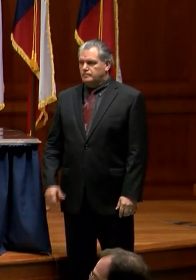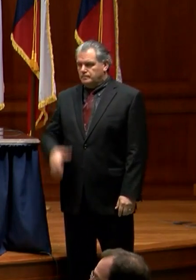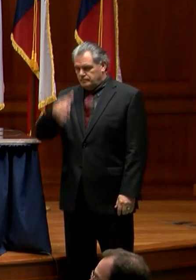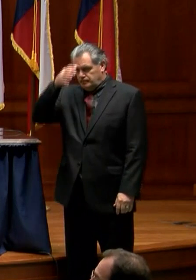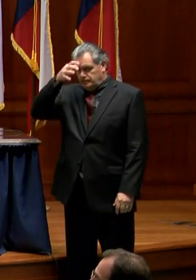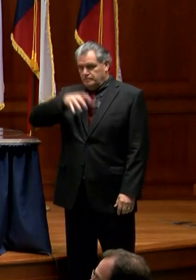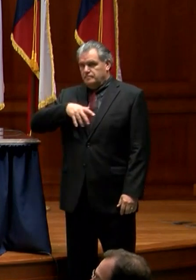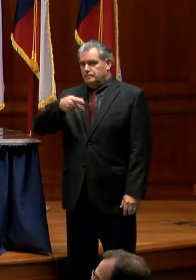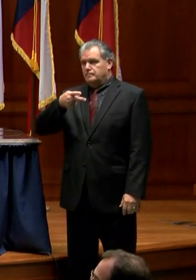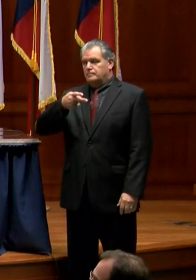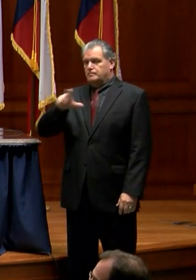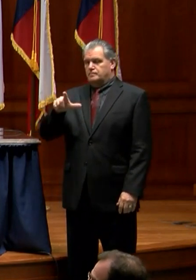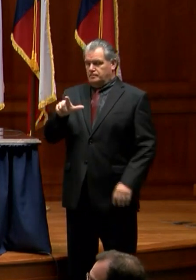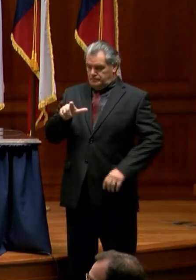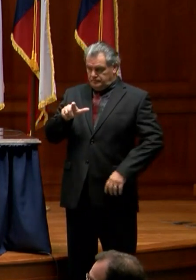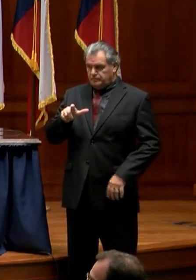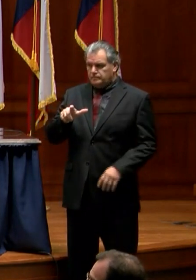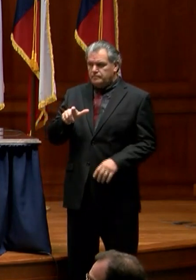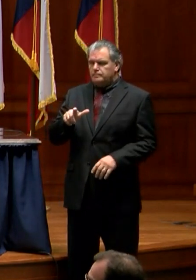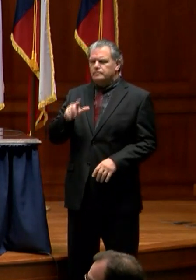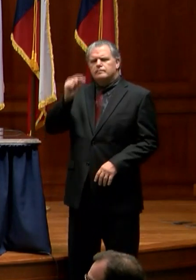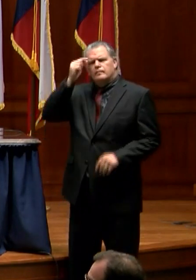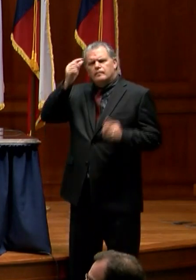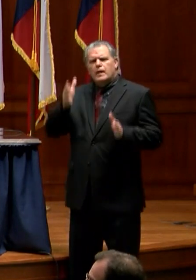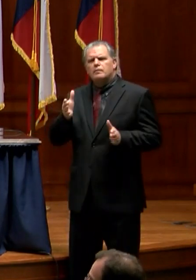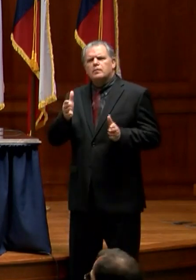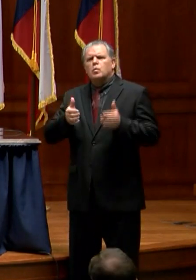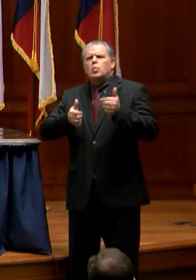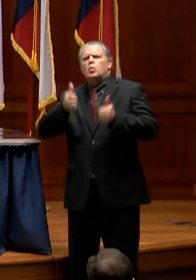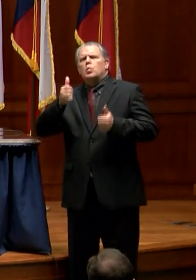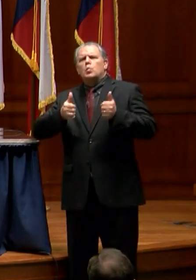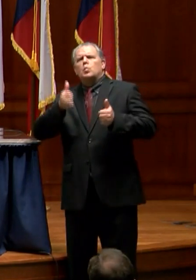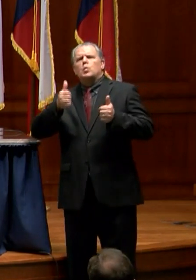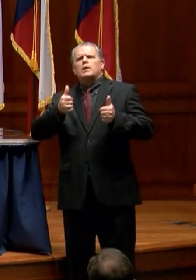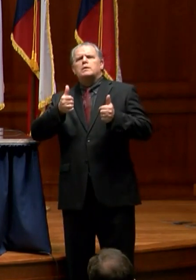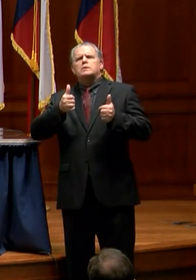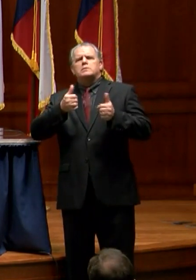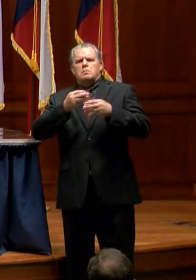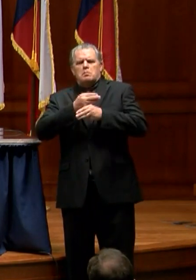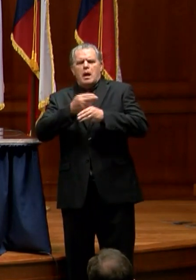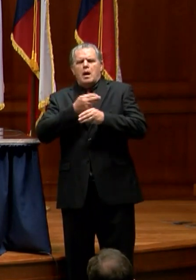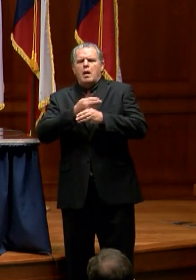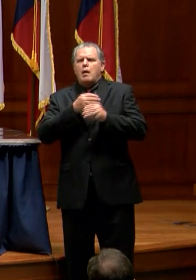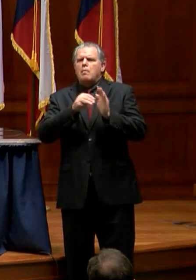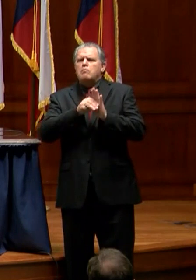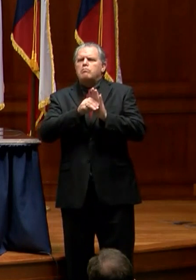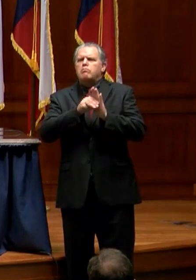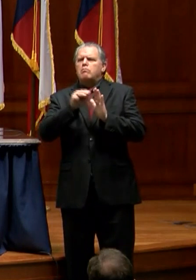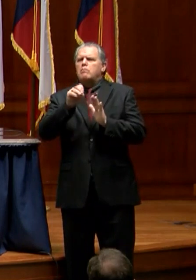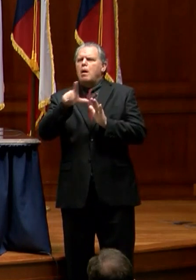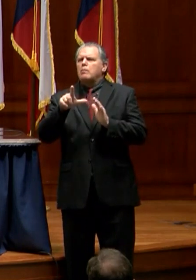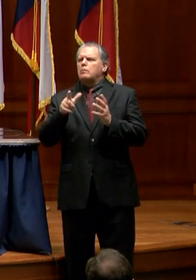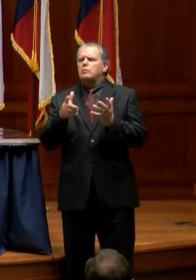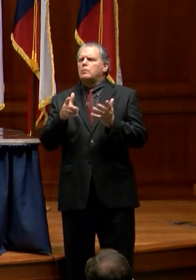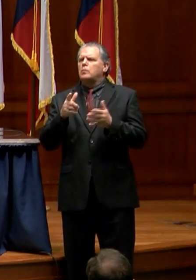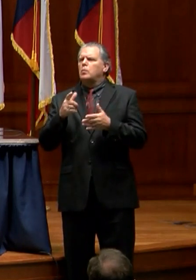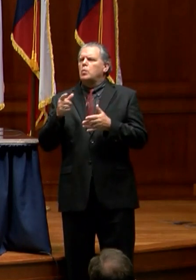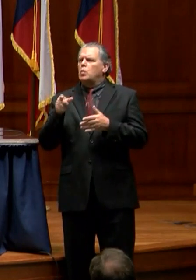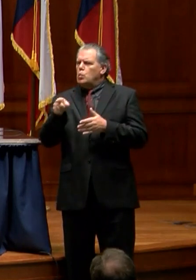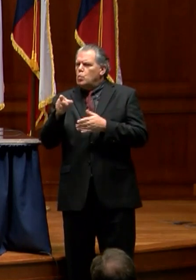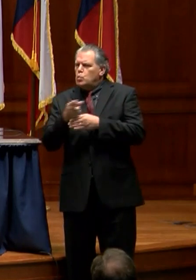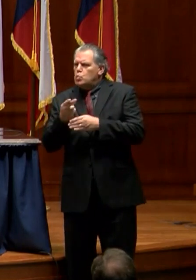Thank you, Governor. Specifically, what models is the state using right now in looking at the trajectory of